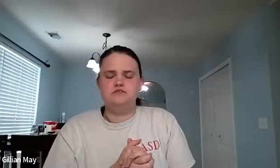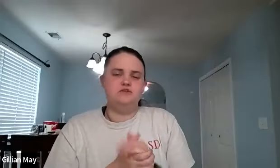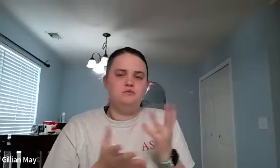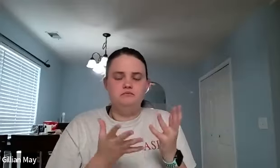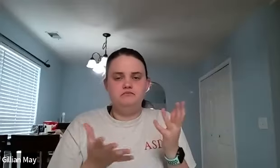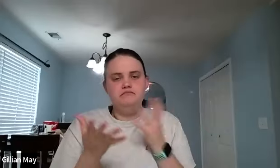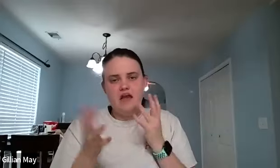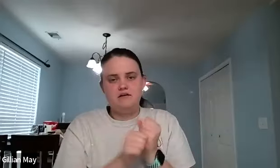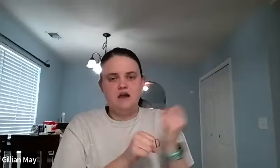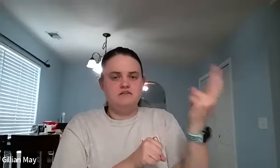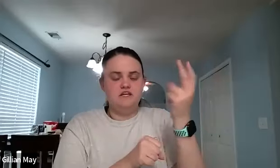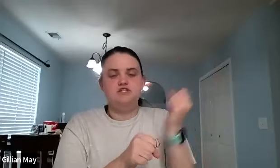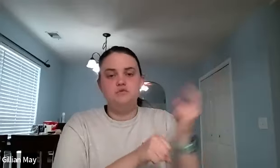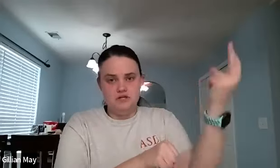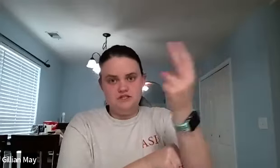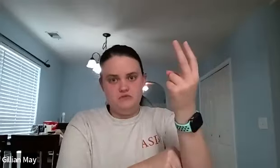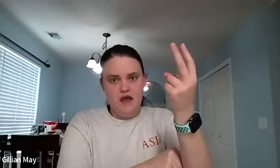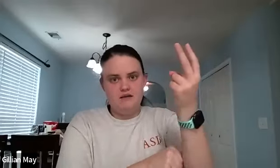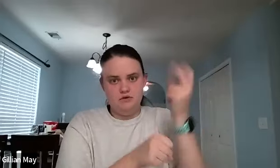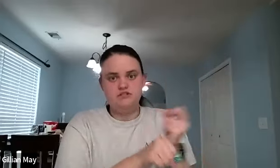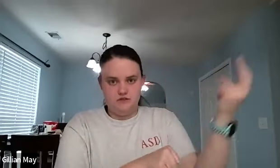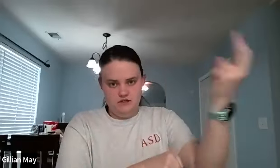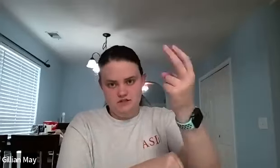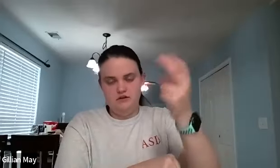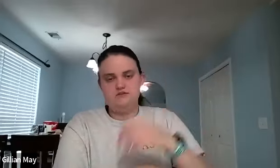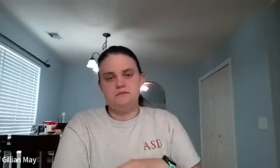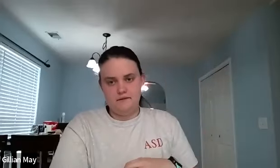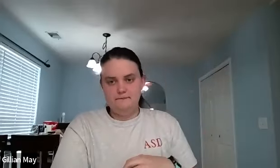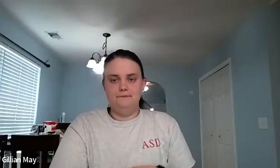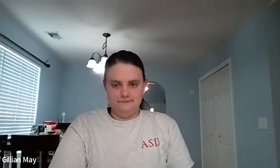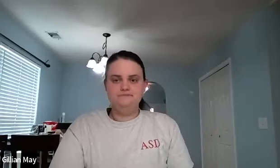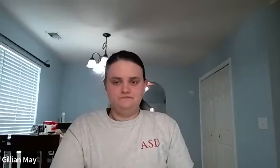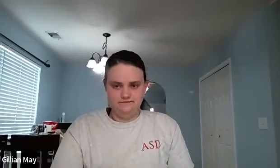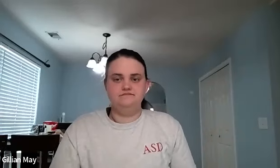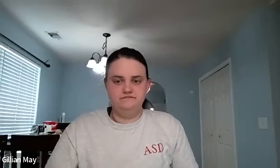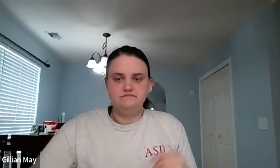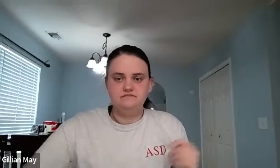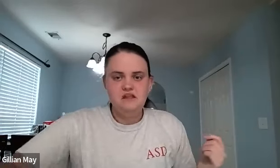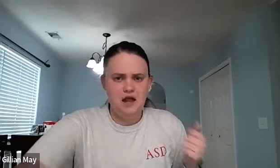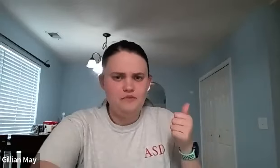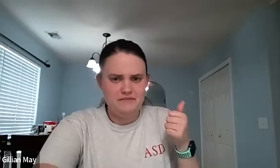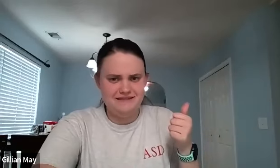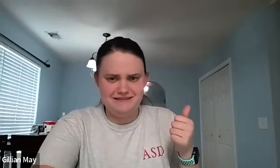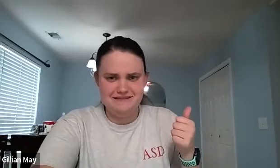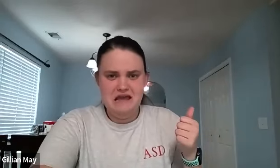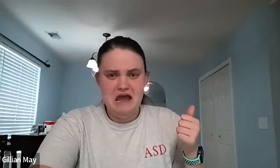So that kind of thing is you would do that motion for in 2 years from now. I hope that made sense. I know